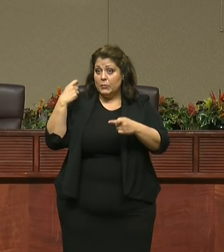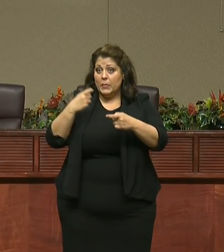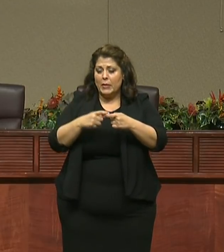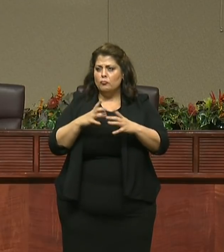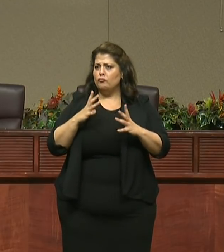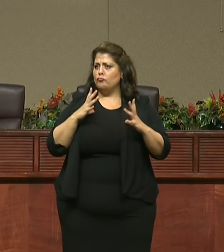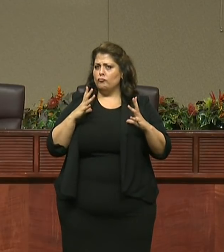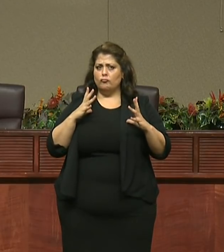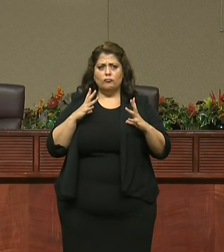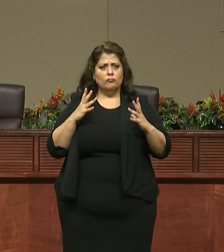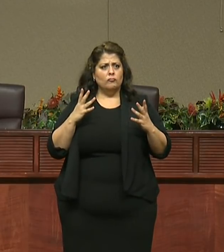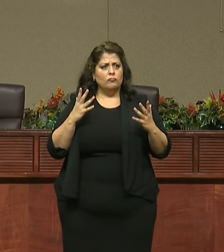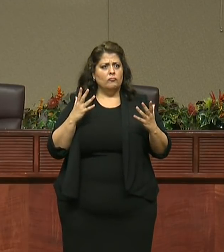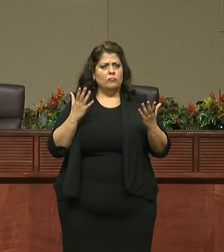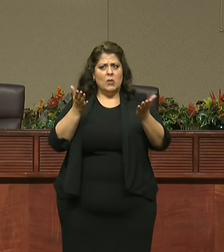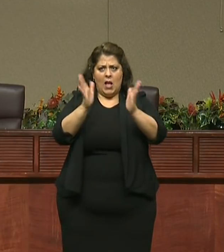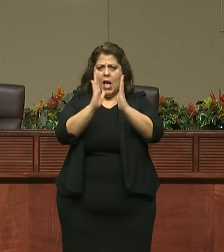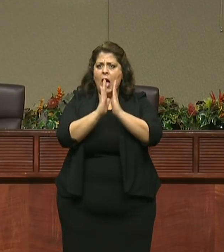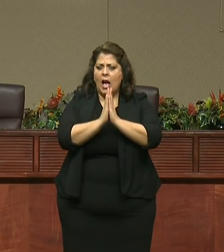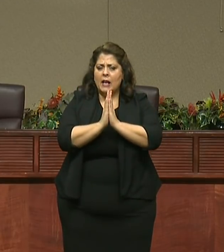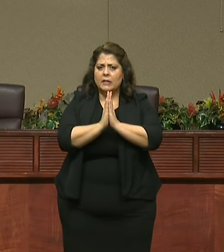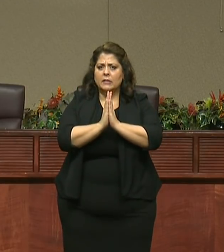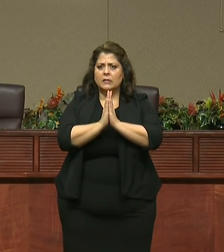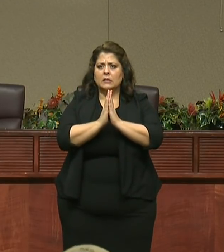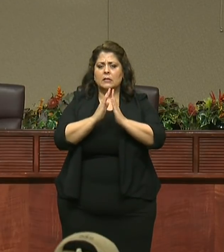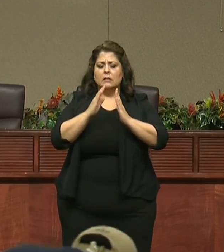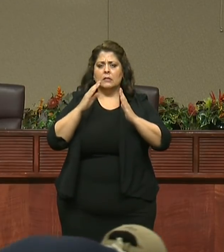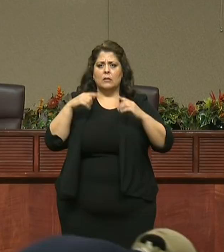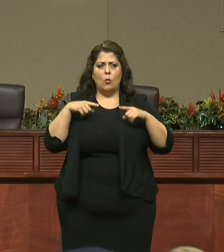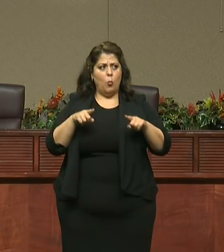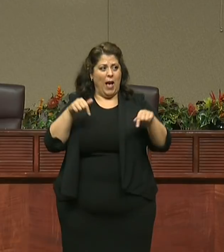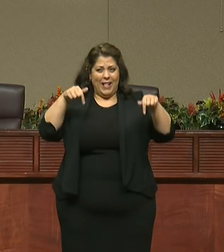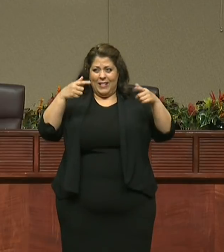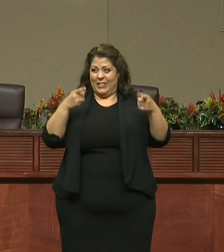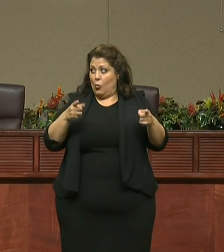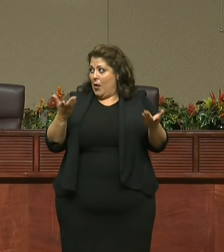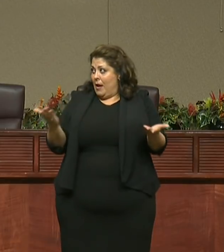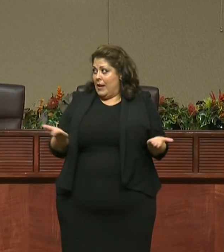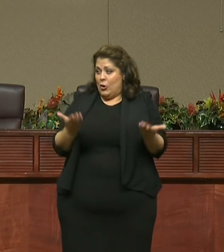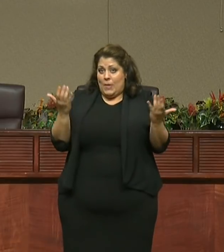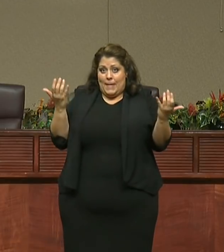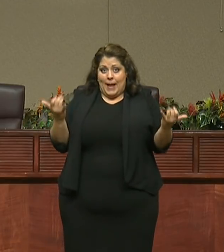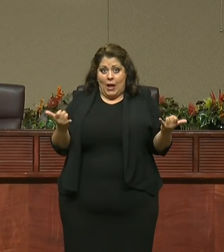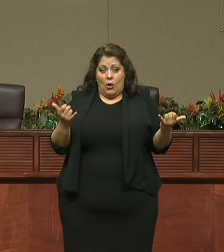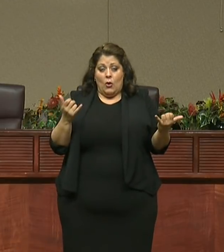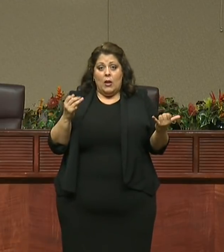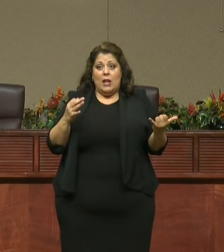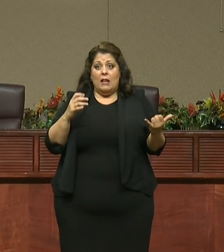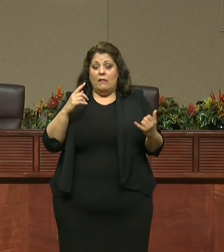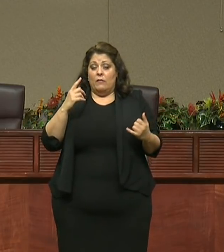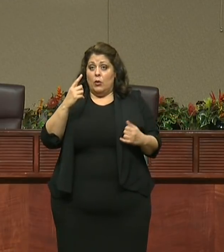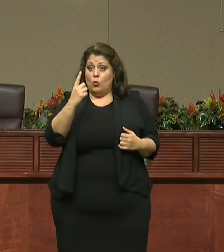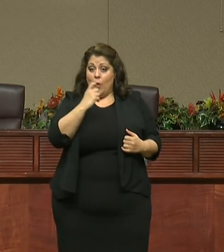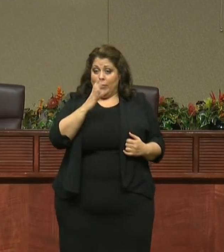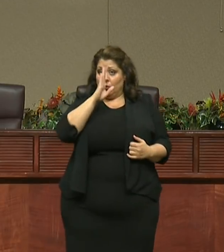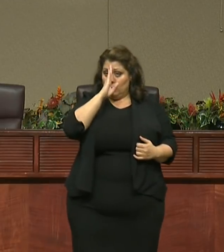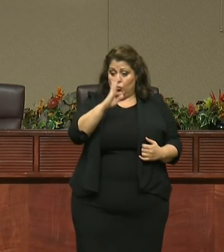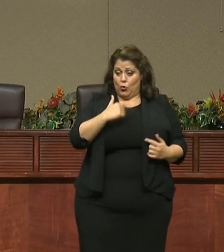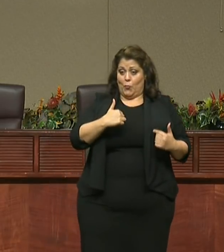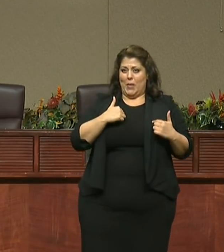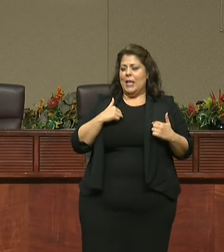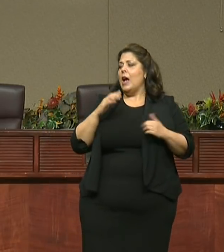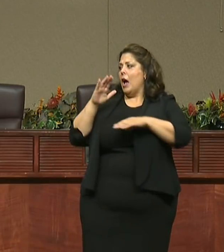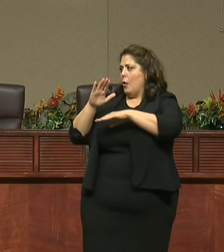free to ask it while the press event is going on. If the question is of me, I will ask Ms. Ilia Torres to come